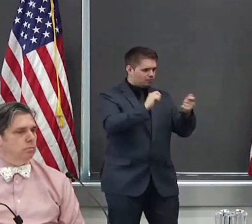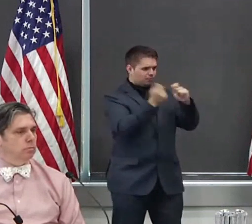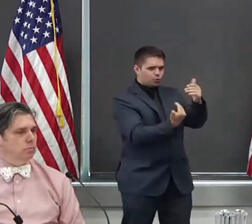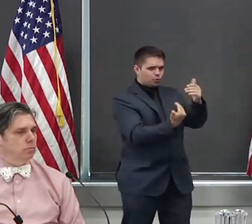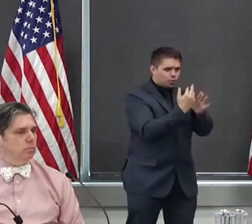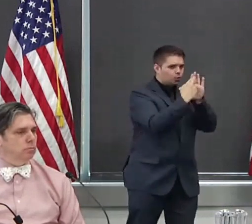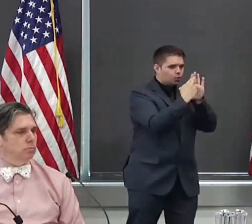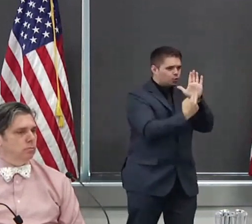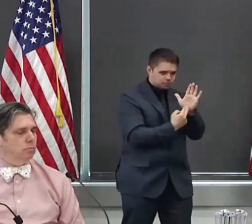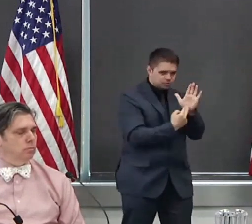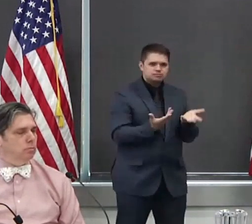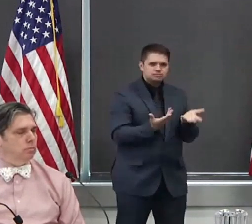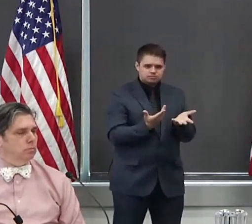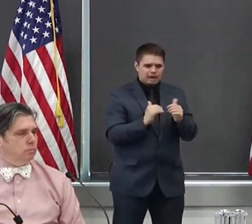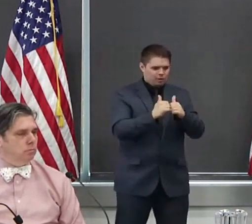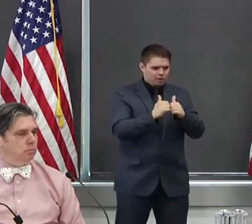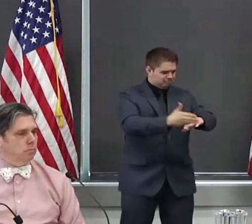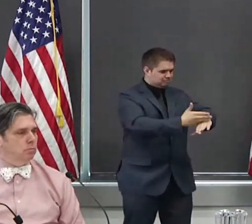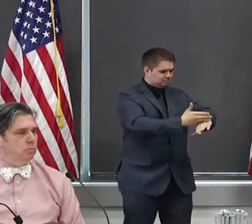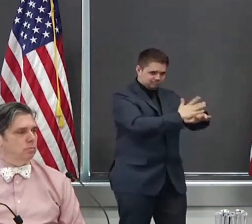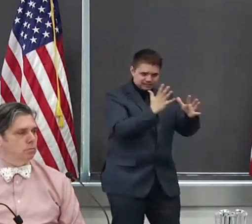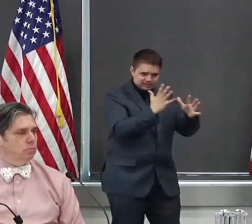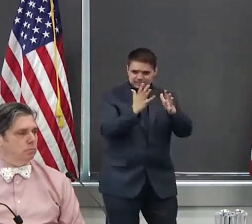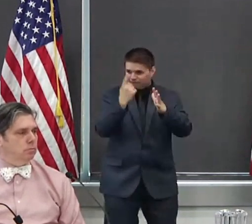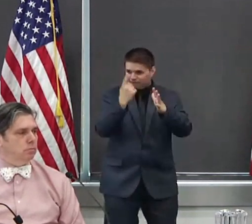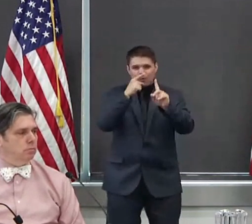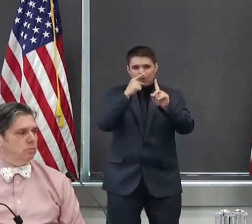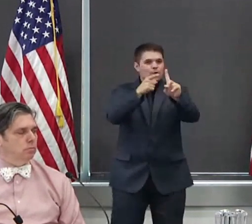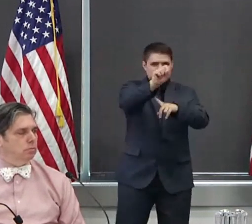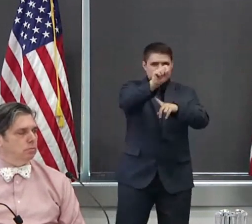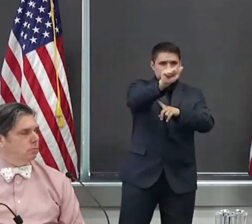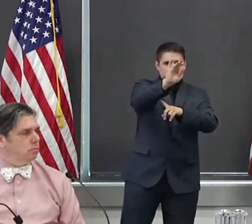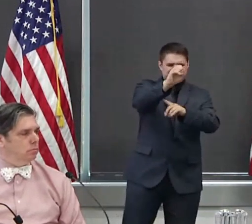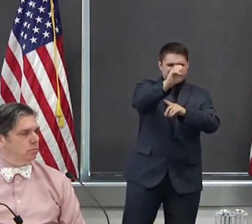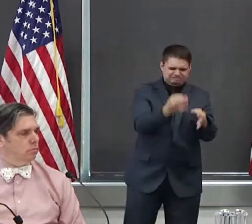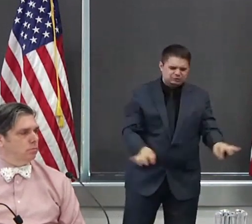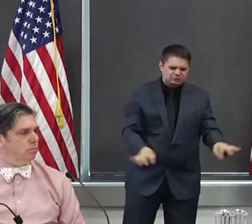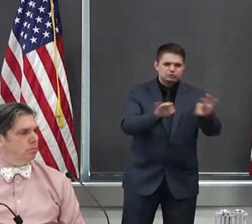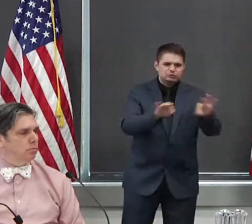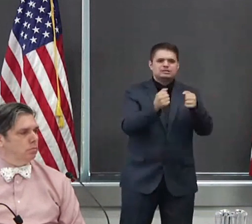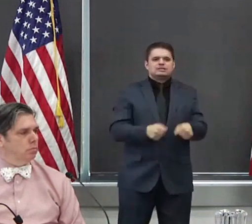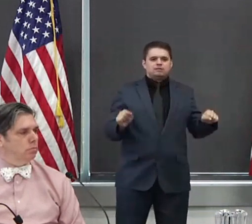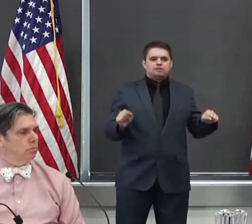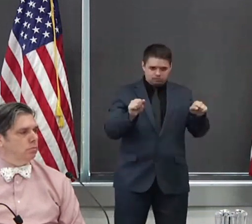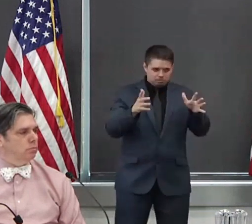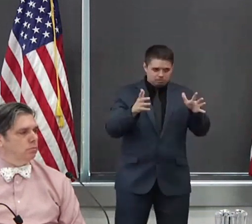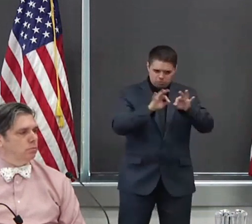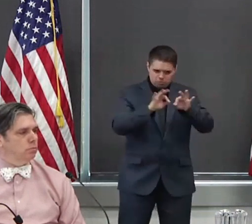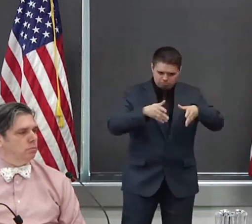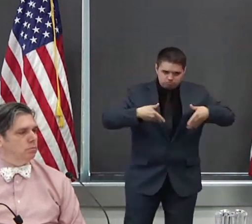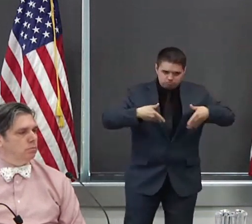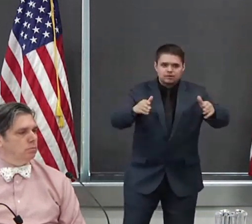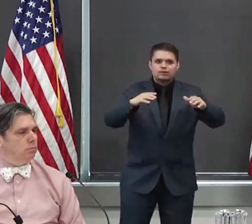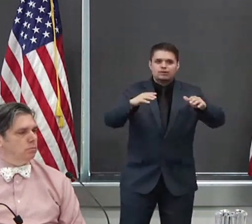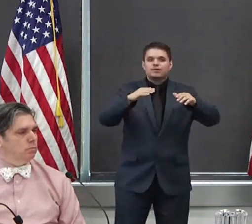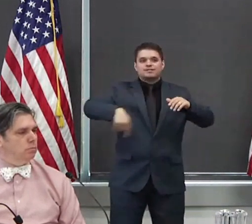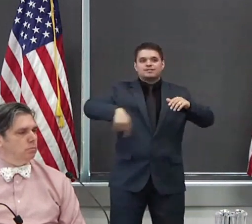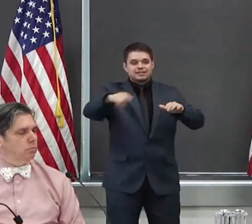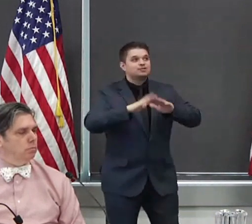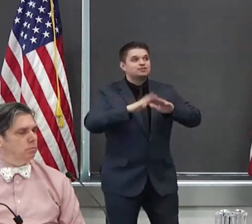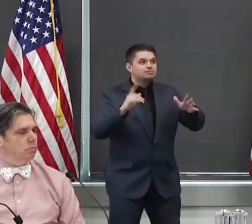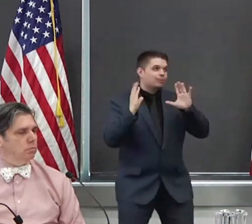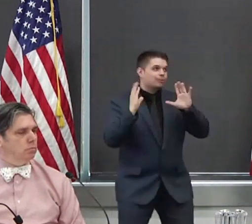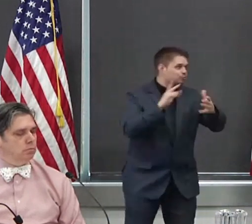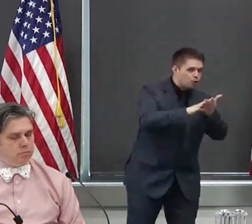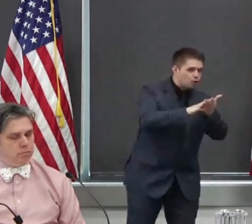a way that ensures safety, but also enables our children to learn. And I